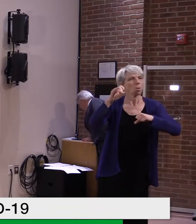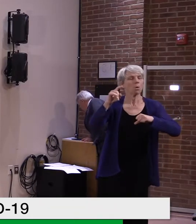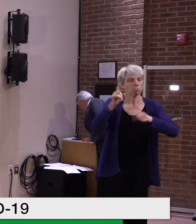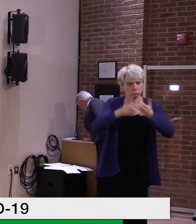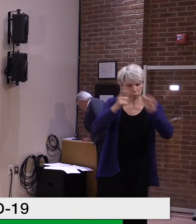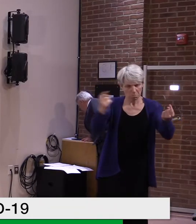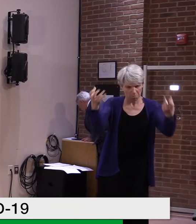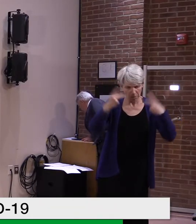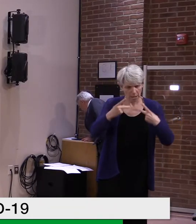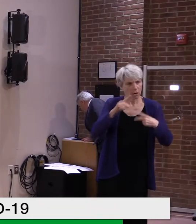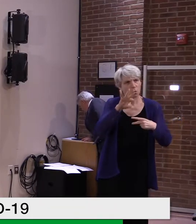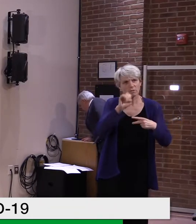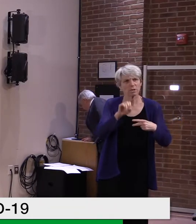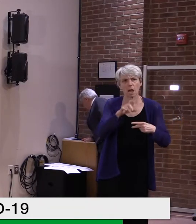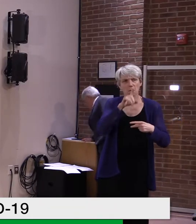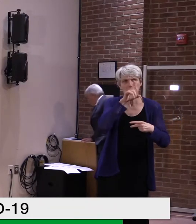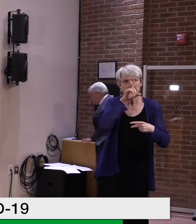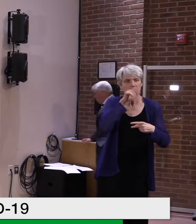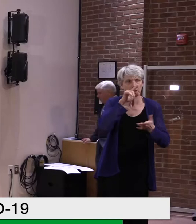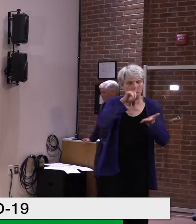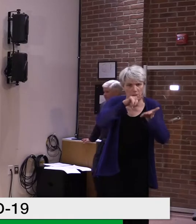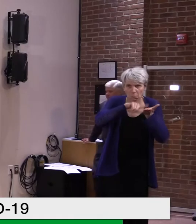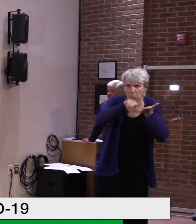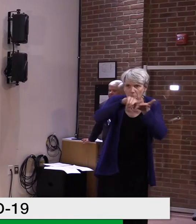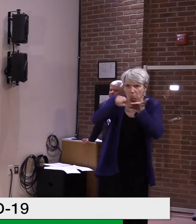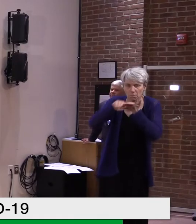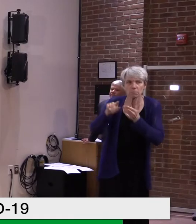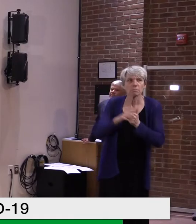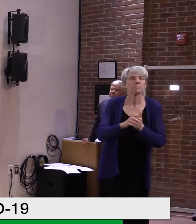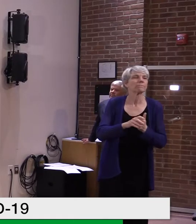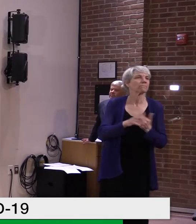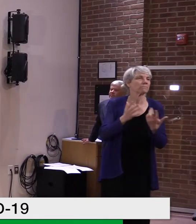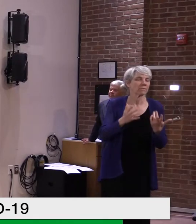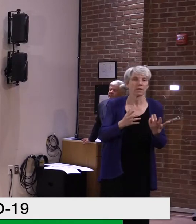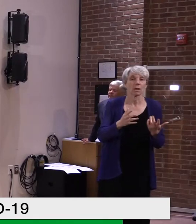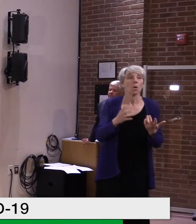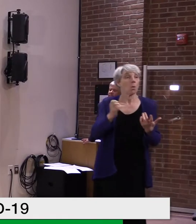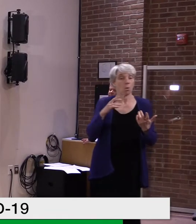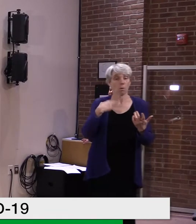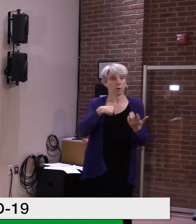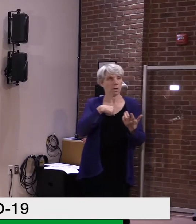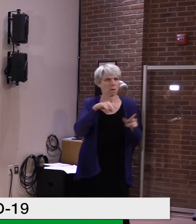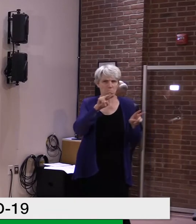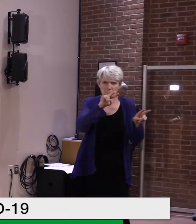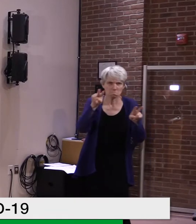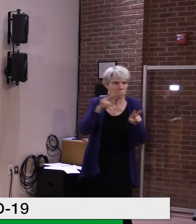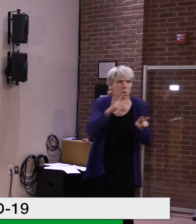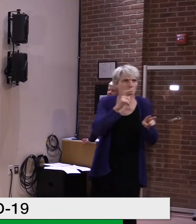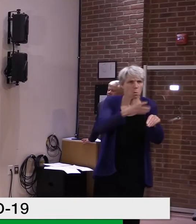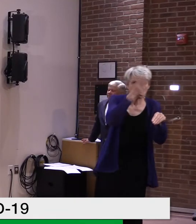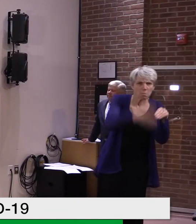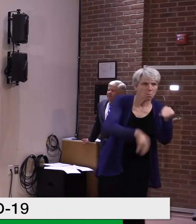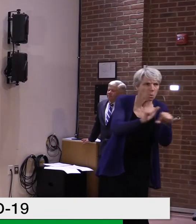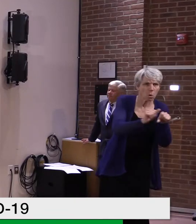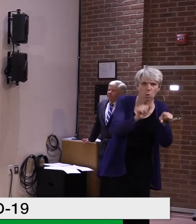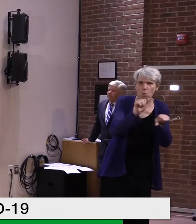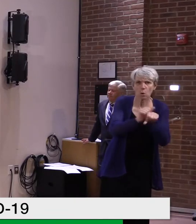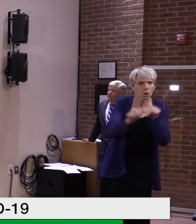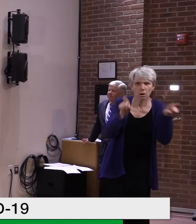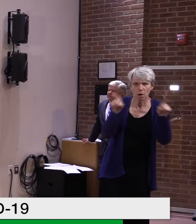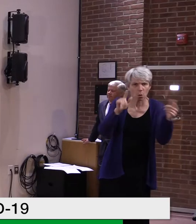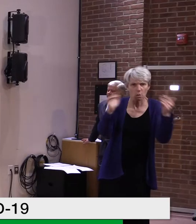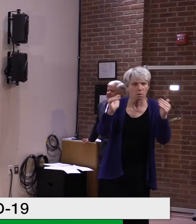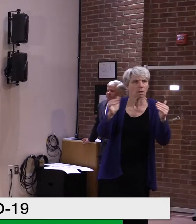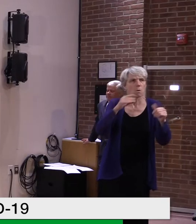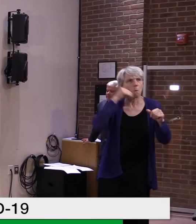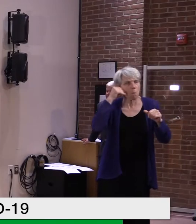of the same line, we don't follow their productivity. As the governor mentioned, each employer, you know,